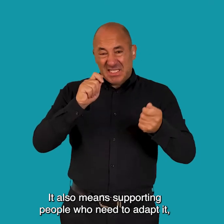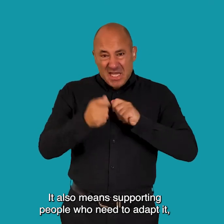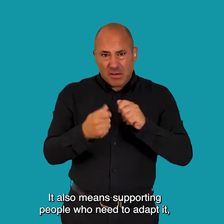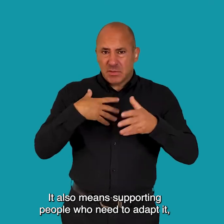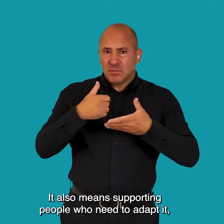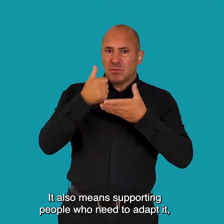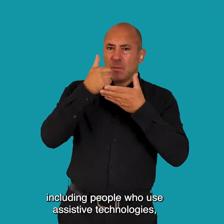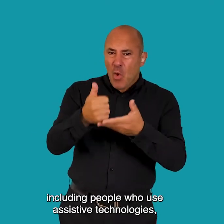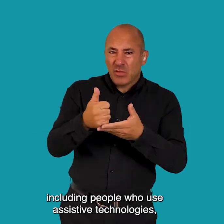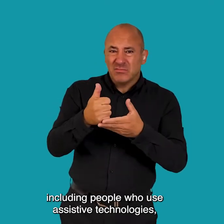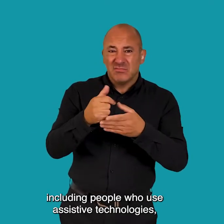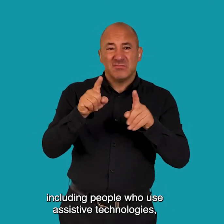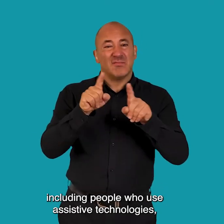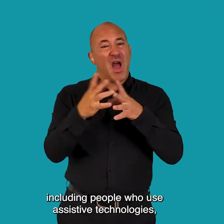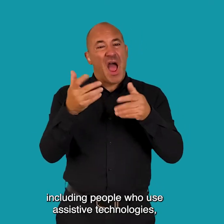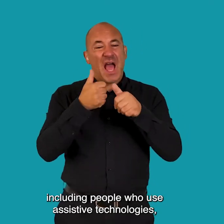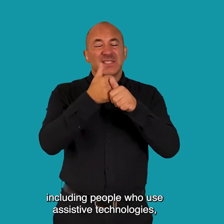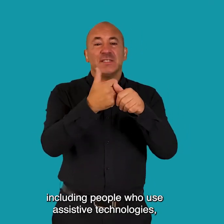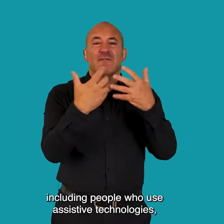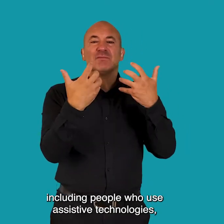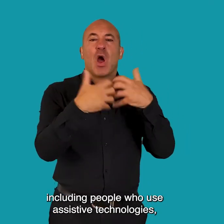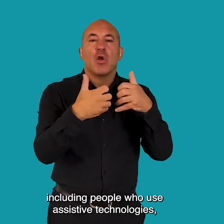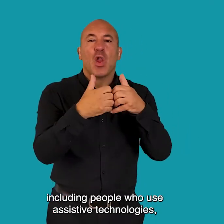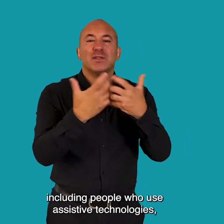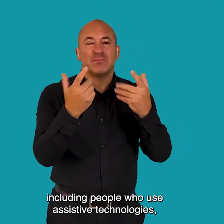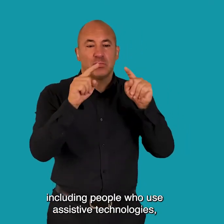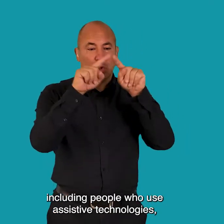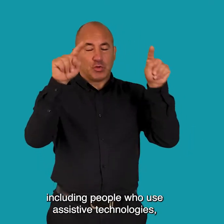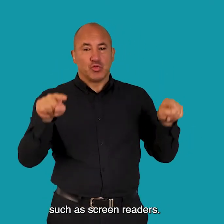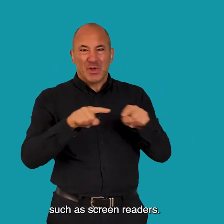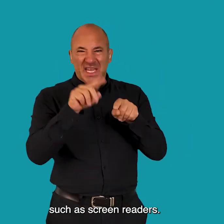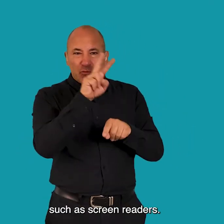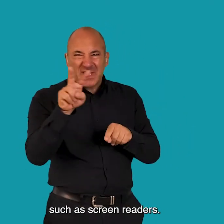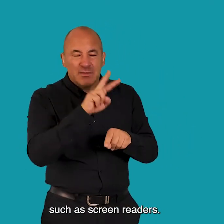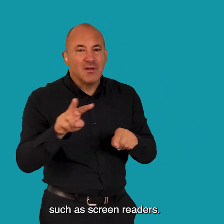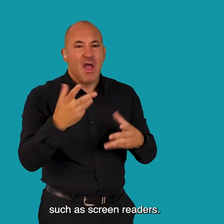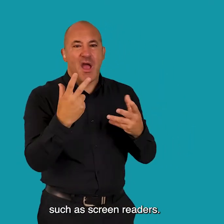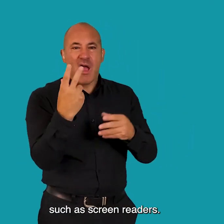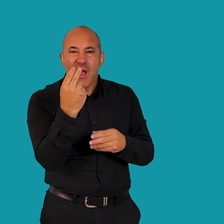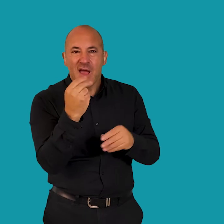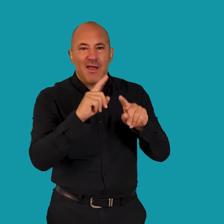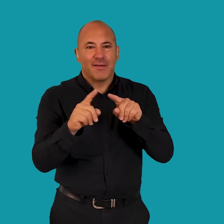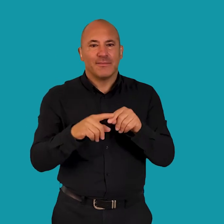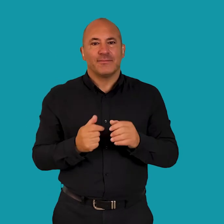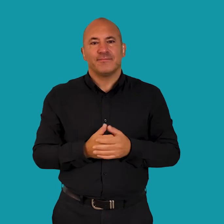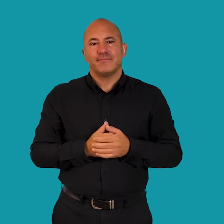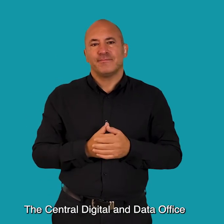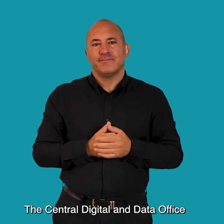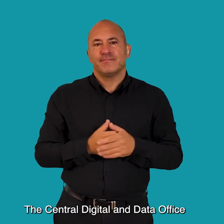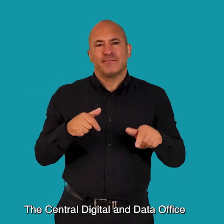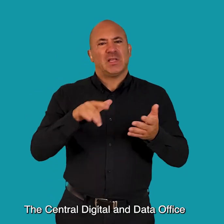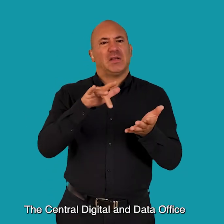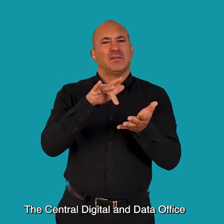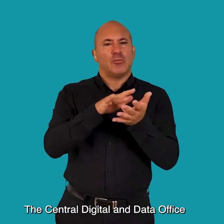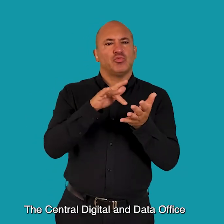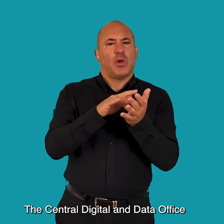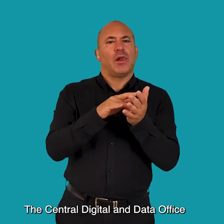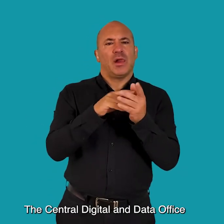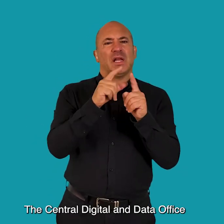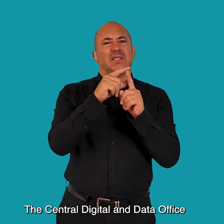adapt it, including people who use assistive technologies such as screen readers. The Central Digital and Data